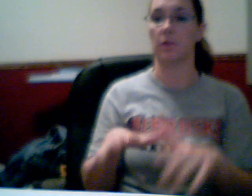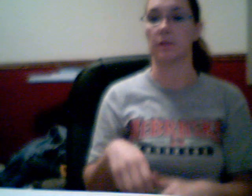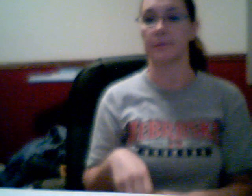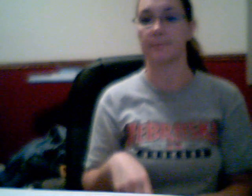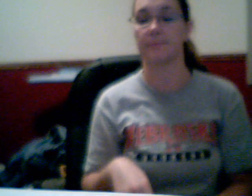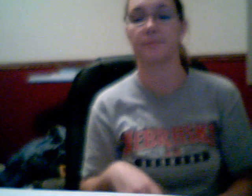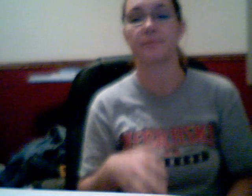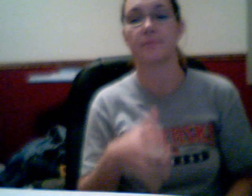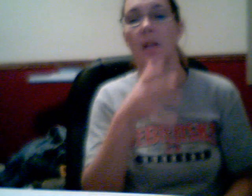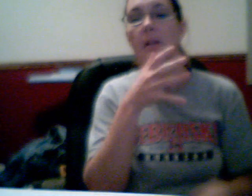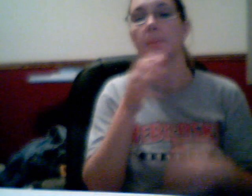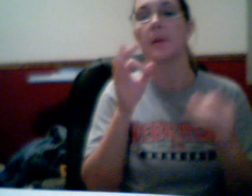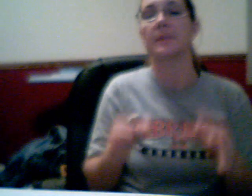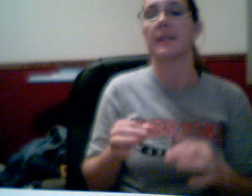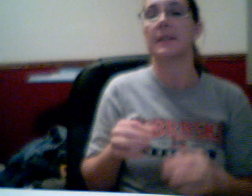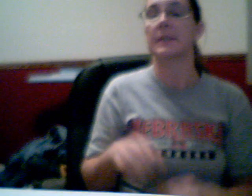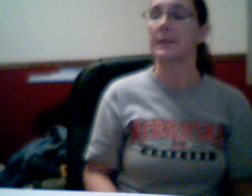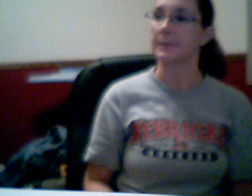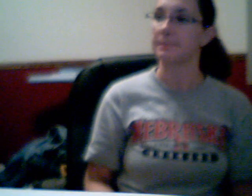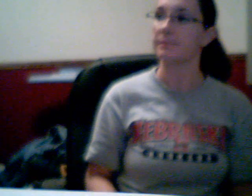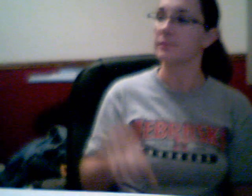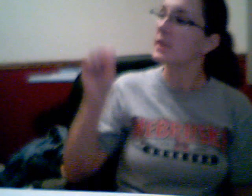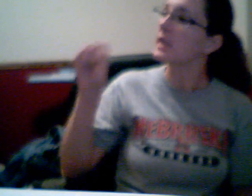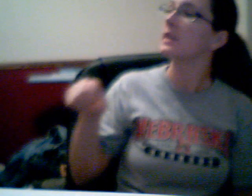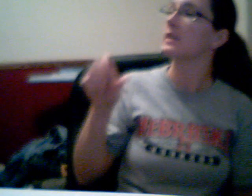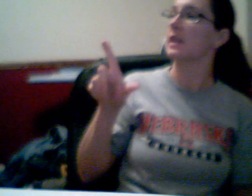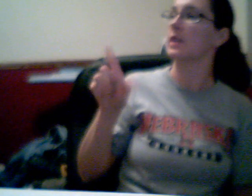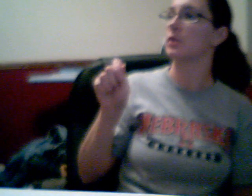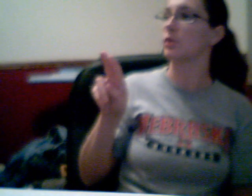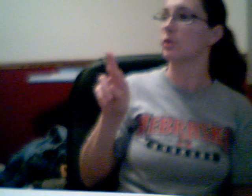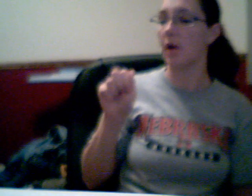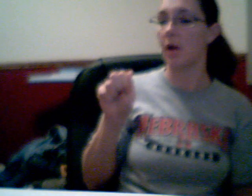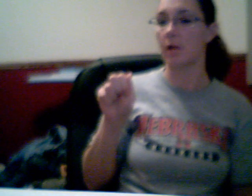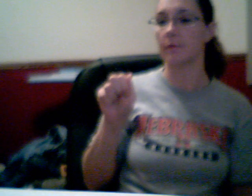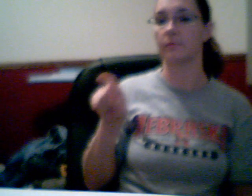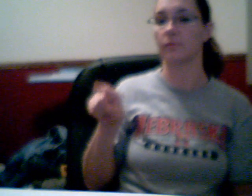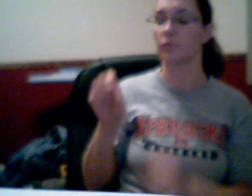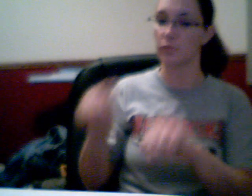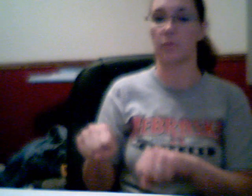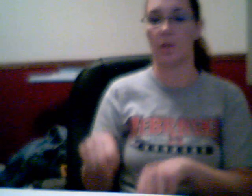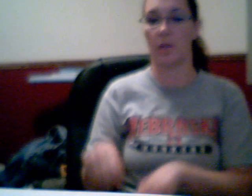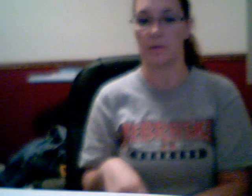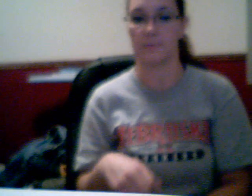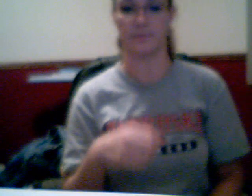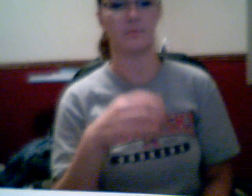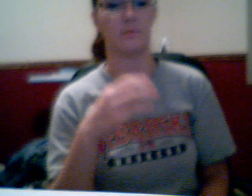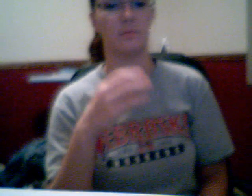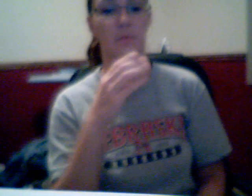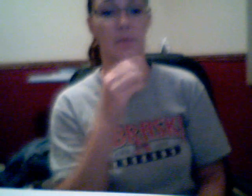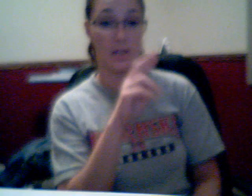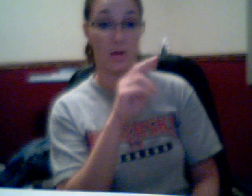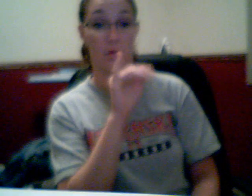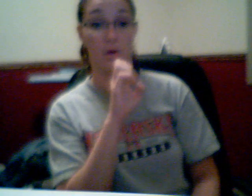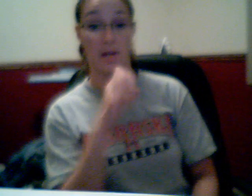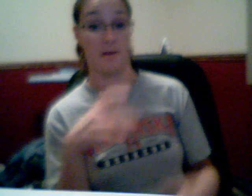day. He raked it into long windrows. Then he raked the windrows into big haycocks. And early